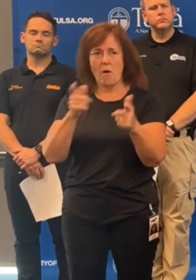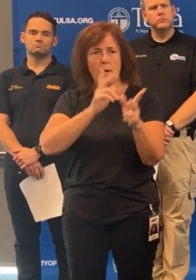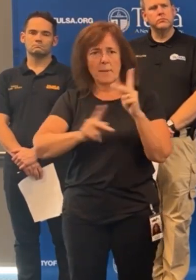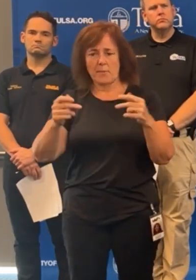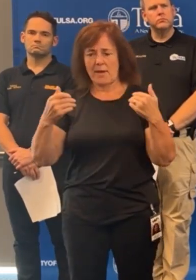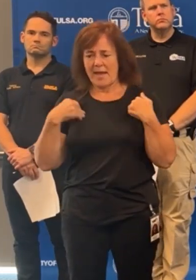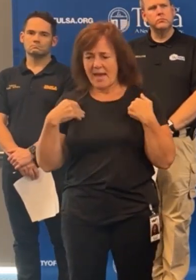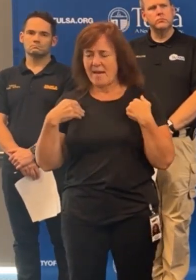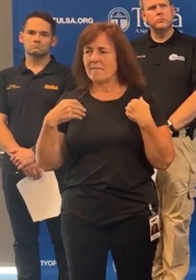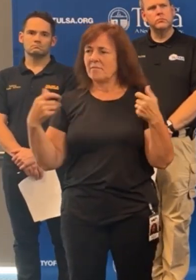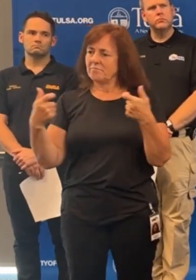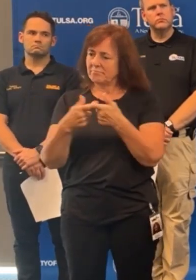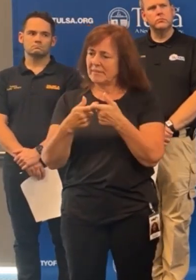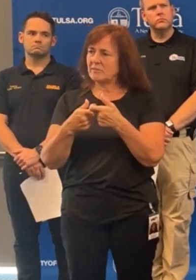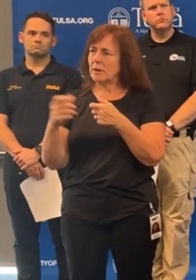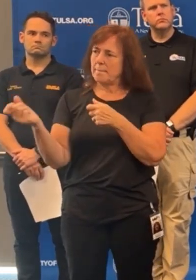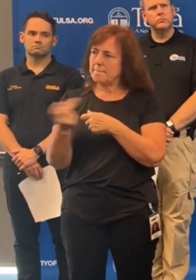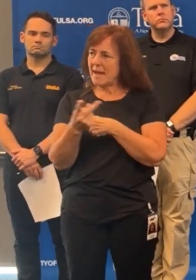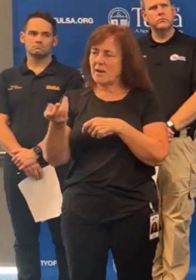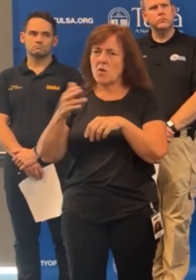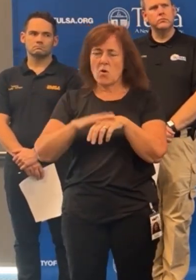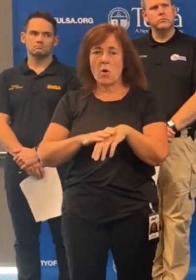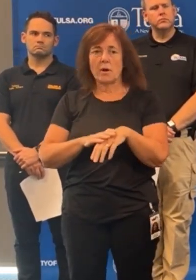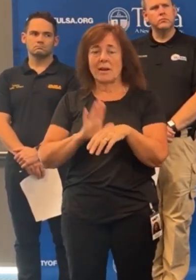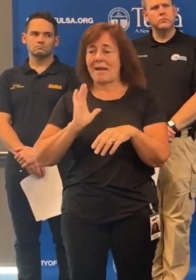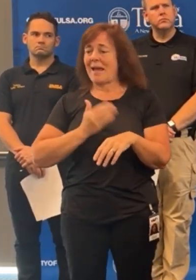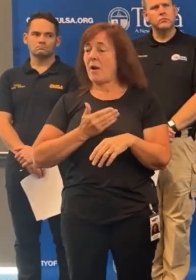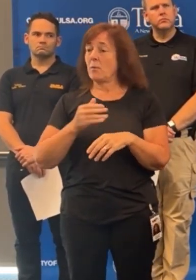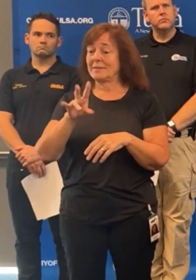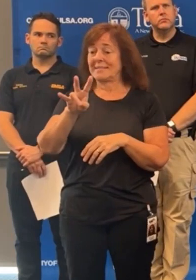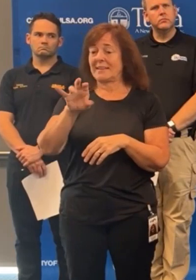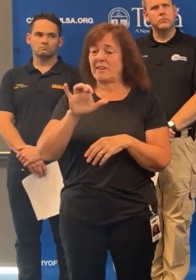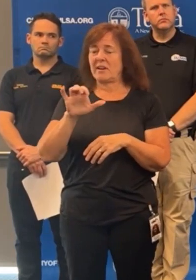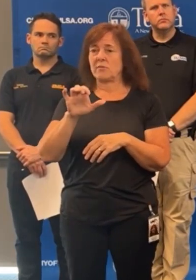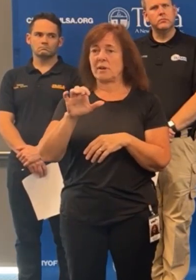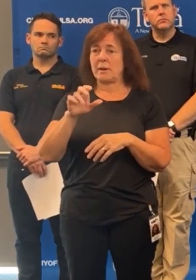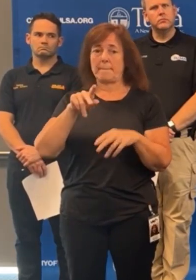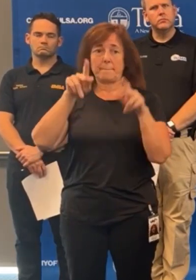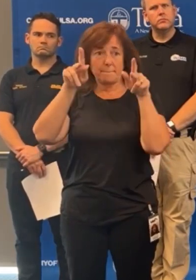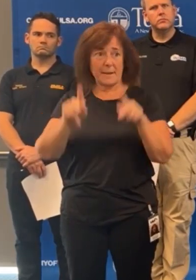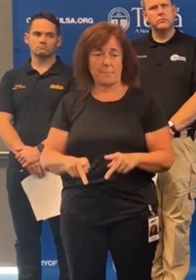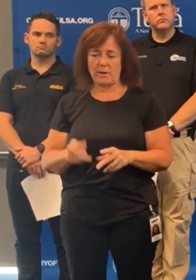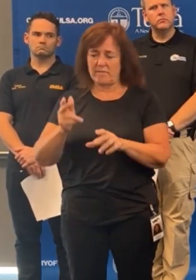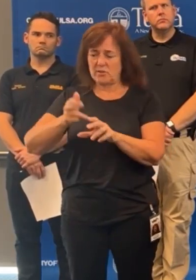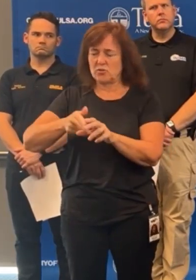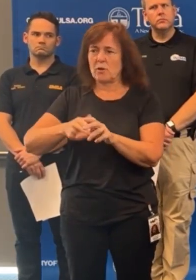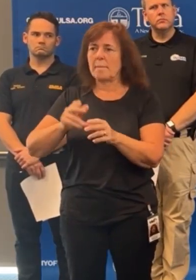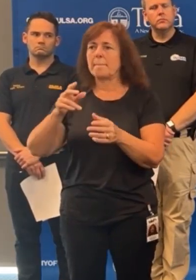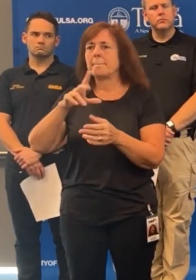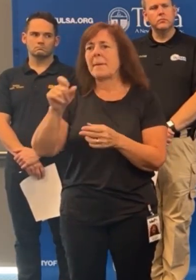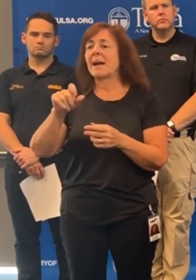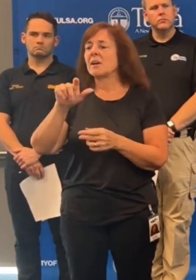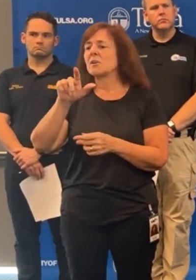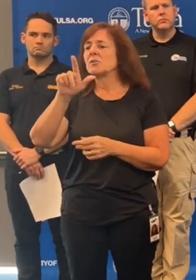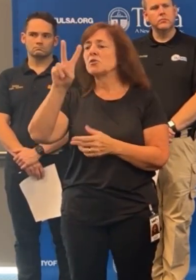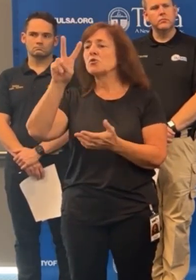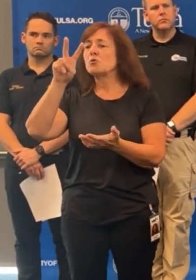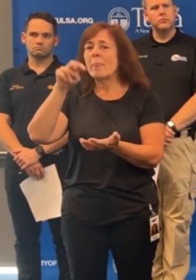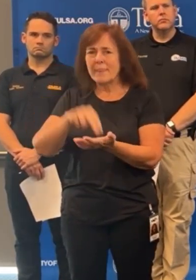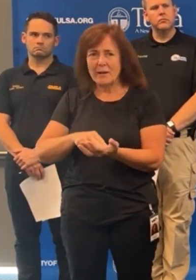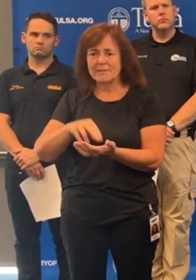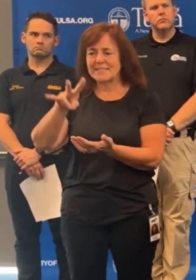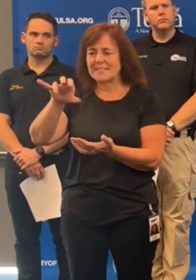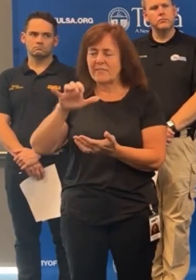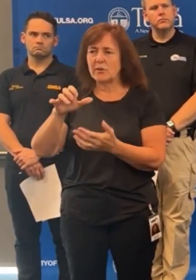fully restored. Today, PSO's initial 700 personnel have been joined by more than 2,700 line